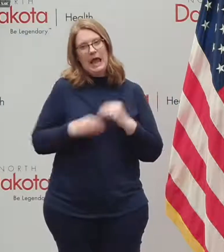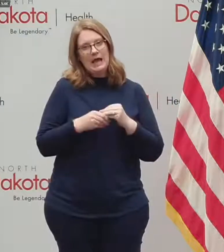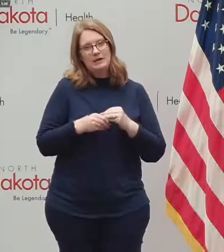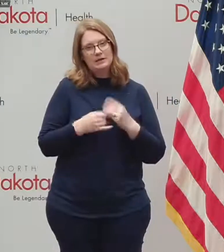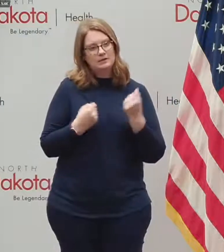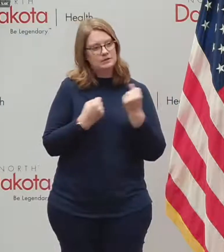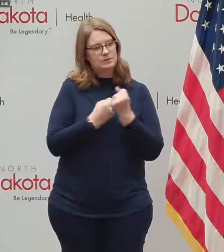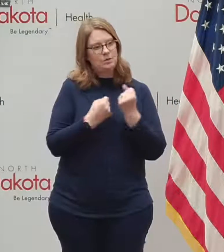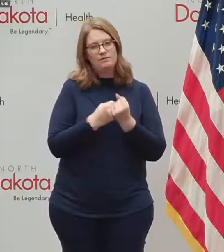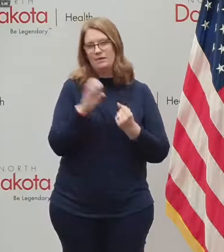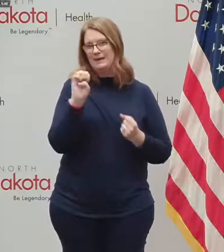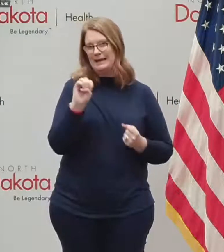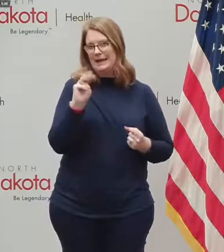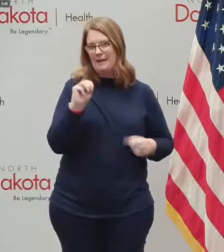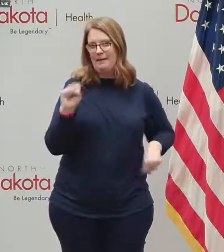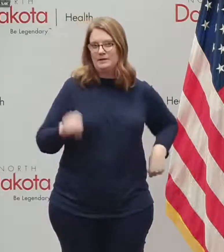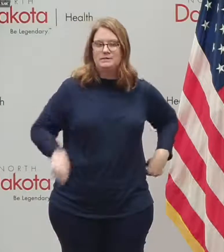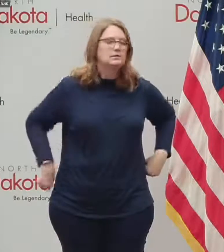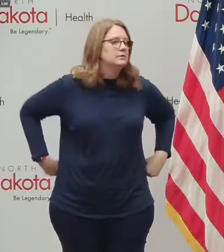from EMS